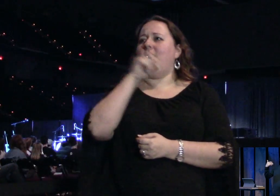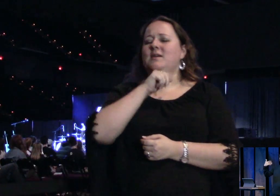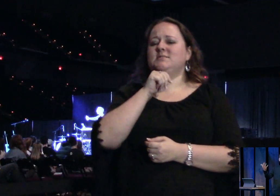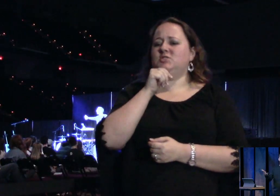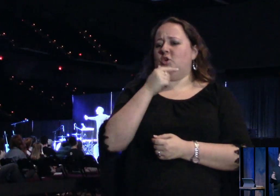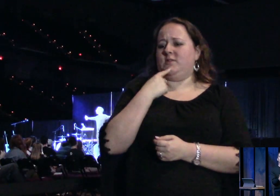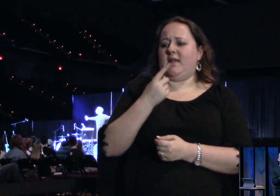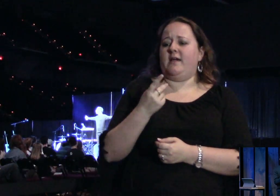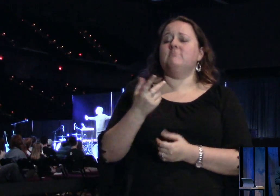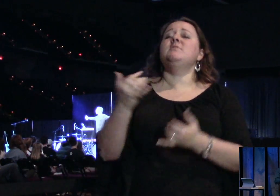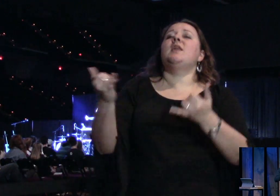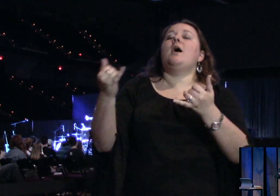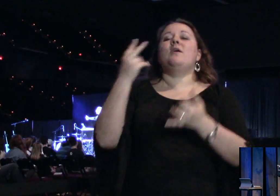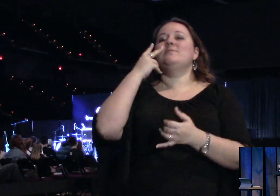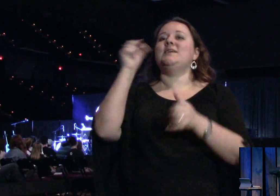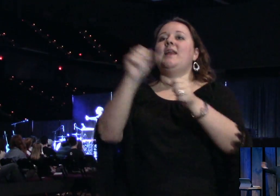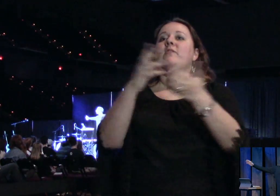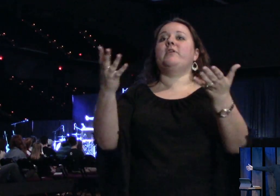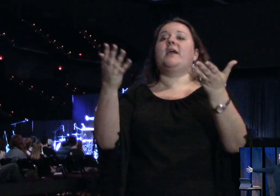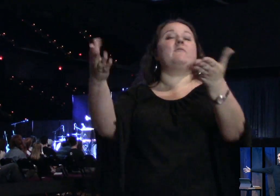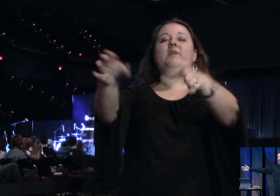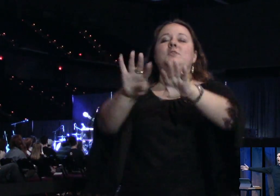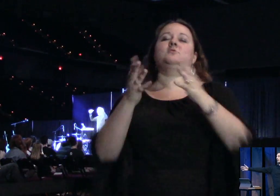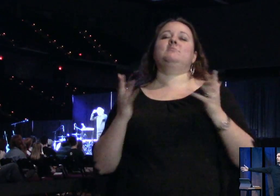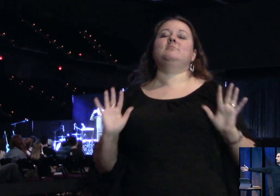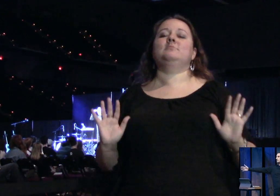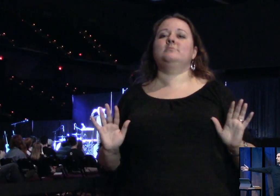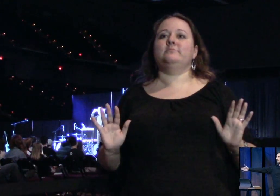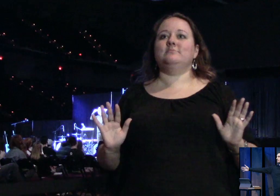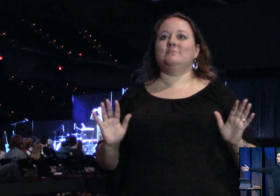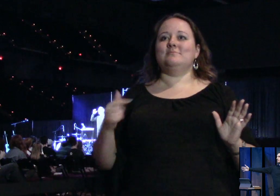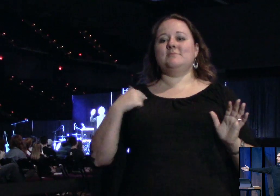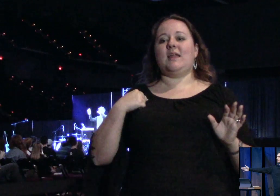your eyes never come to a point where they say, I've seen it all.